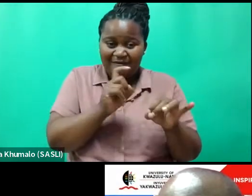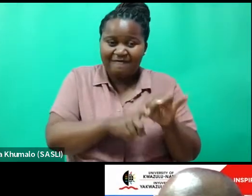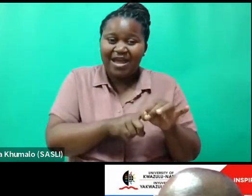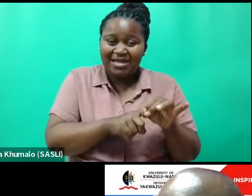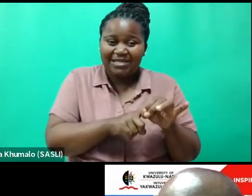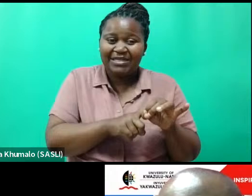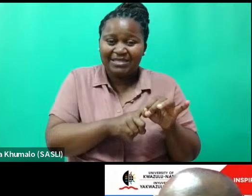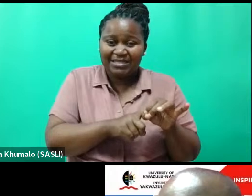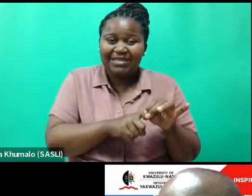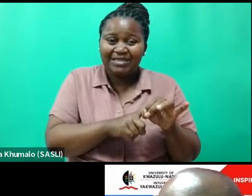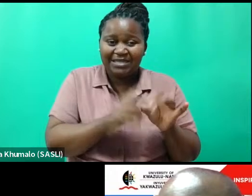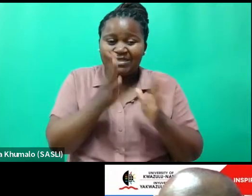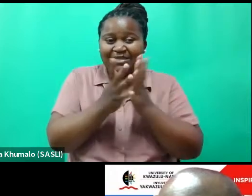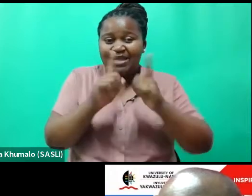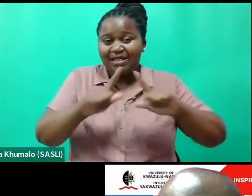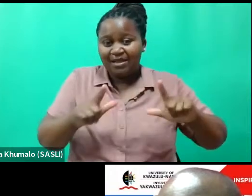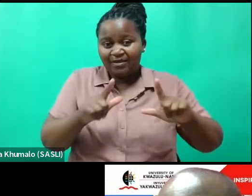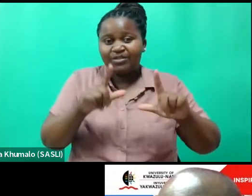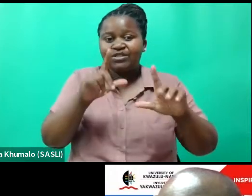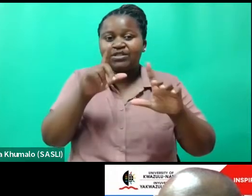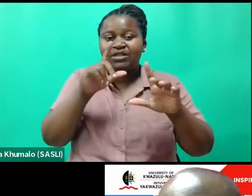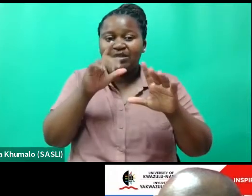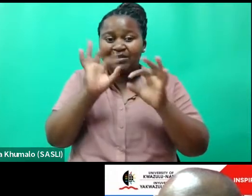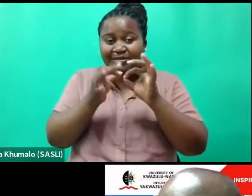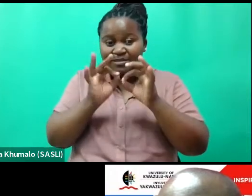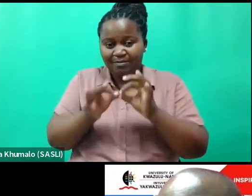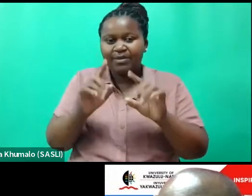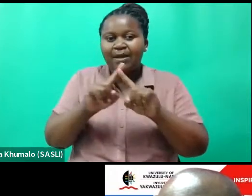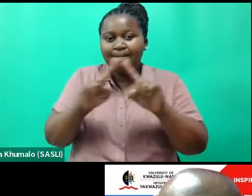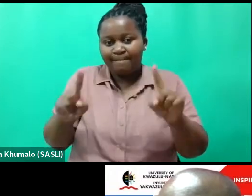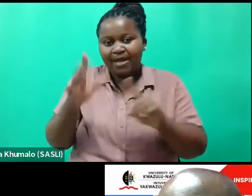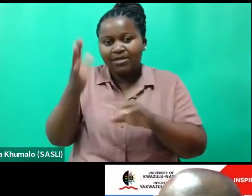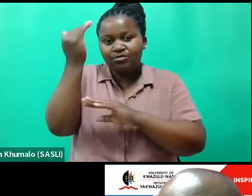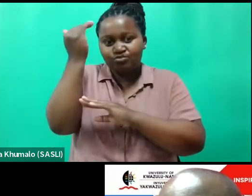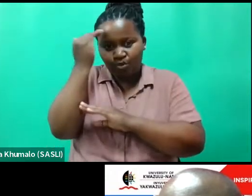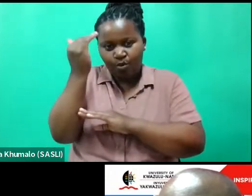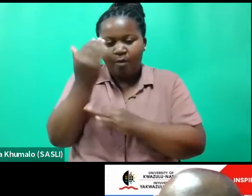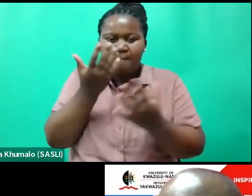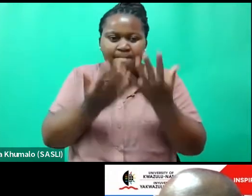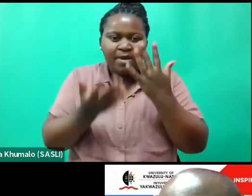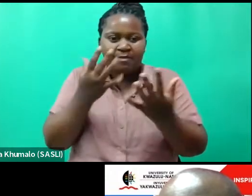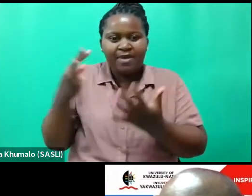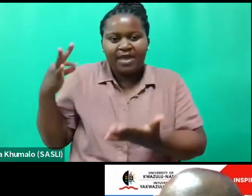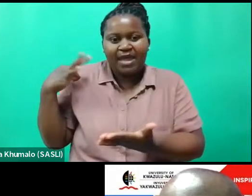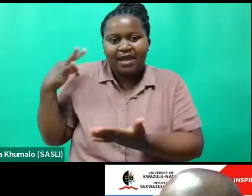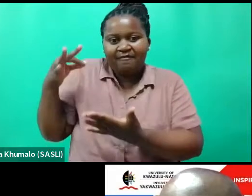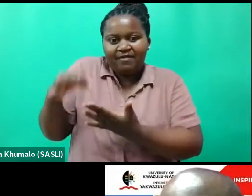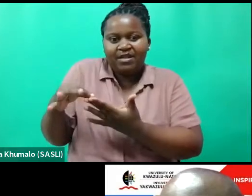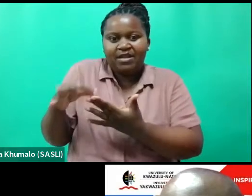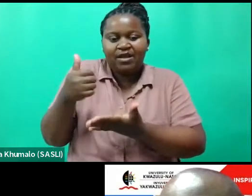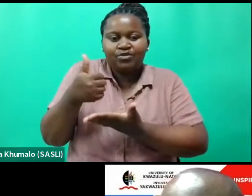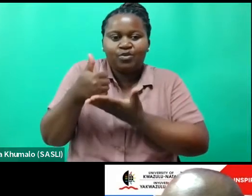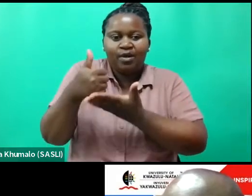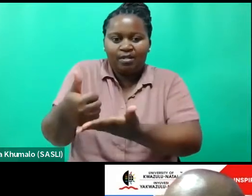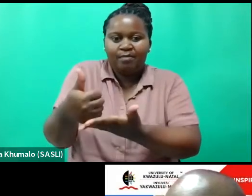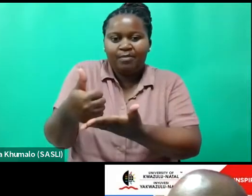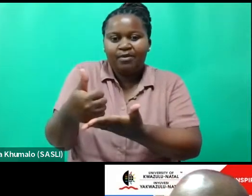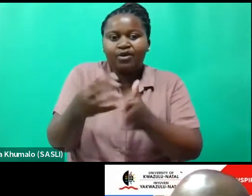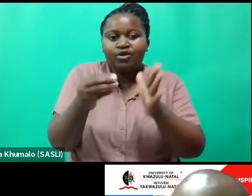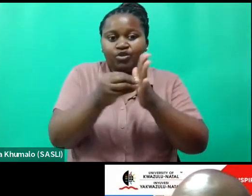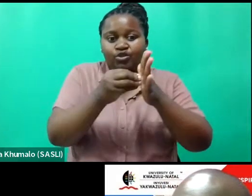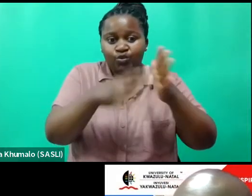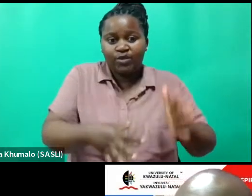language interpreters, but they know, at least they can volunteer to help students who